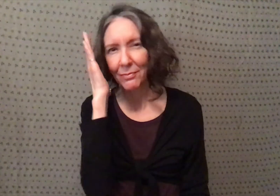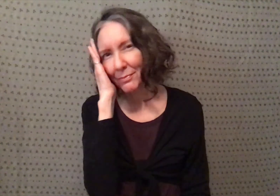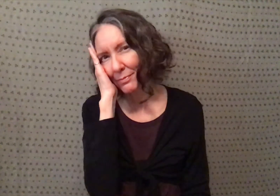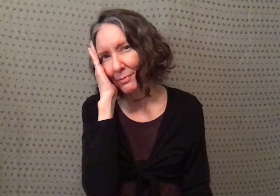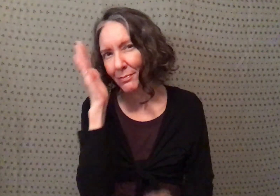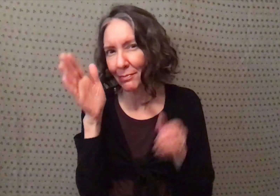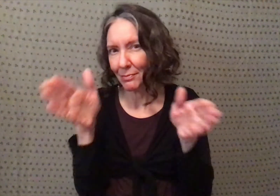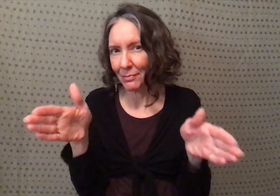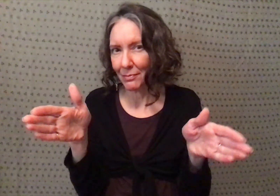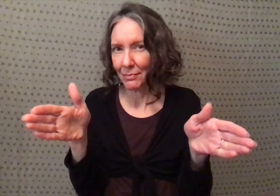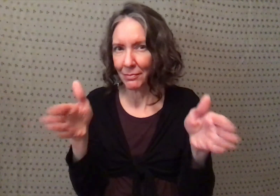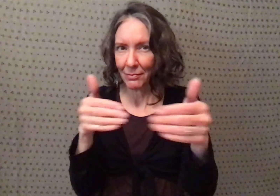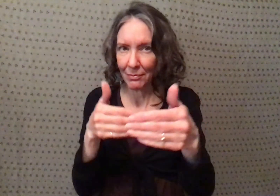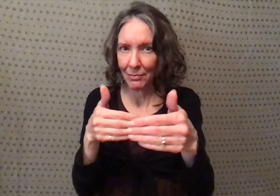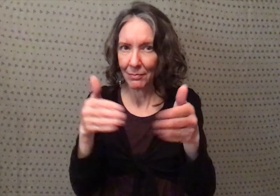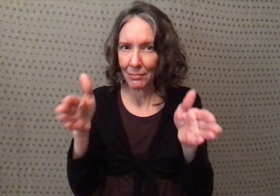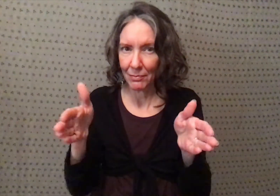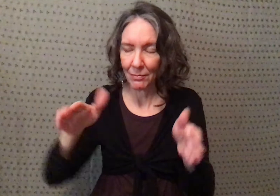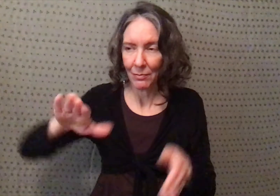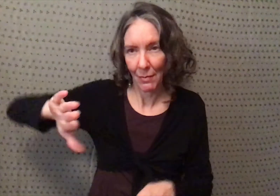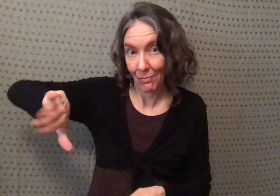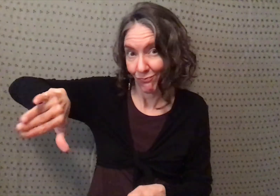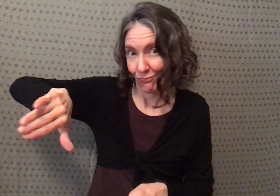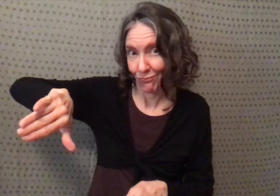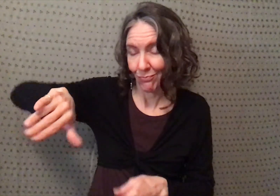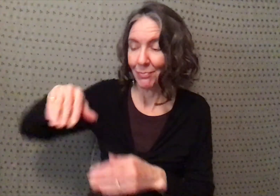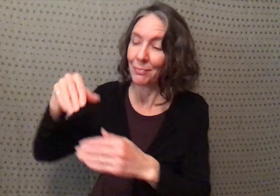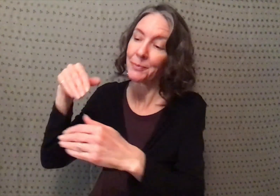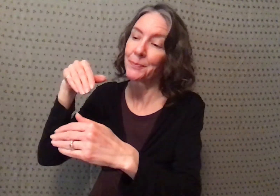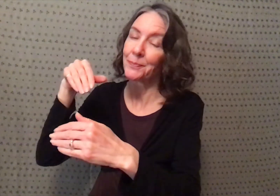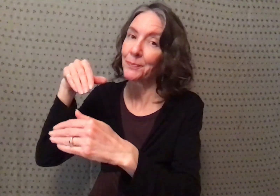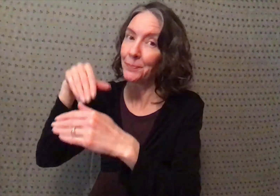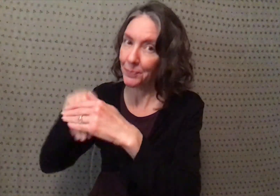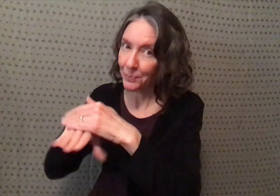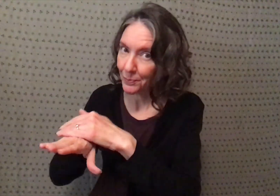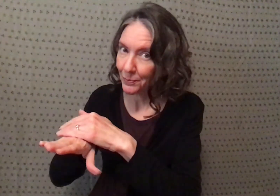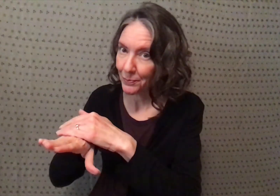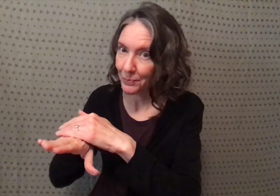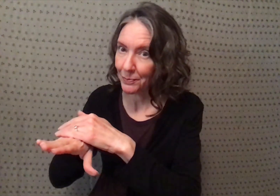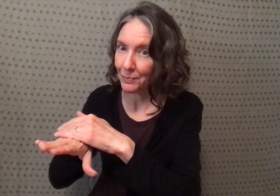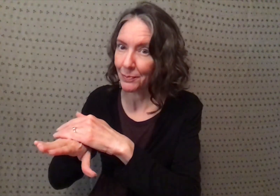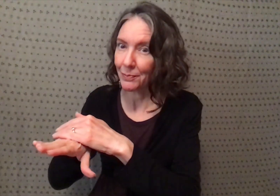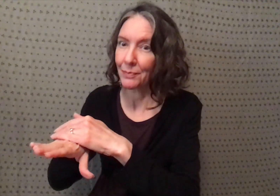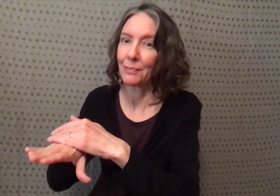You know the bedroom on the right side? Enter it,